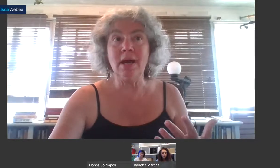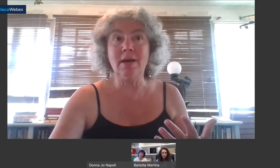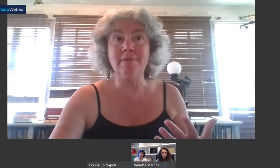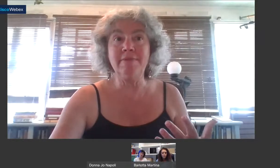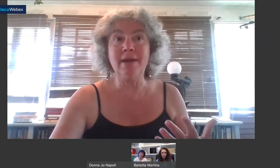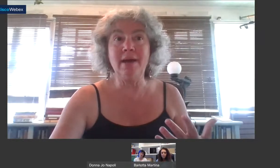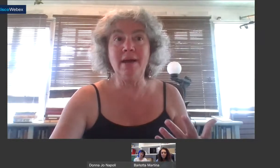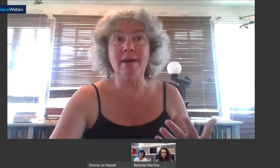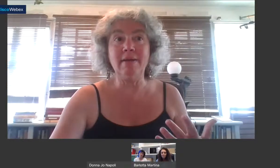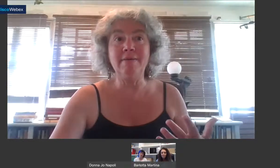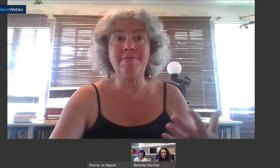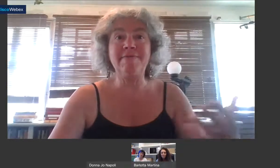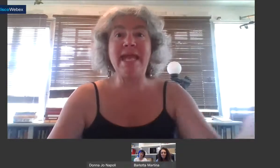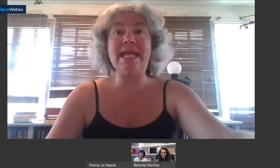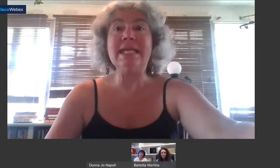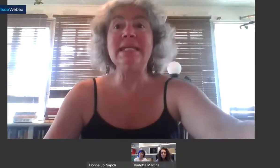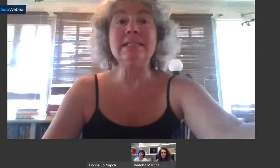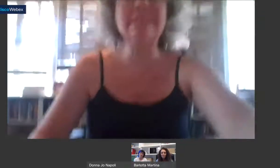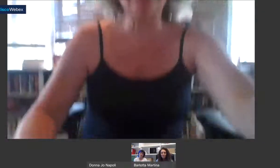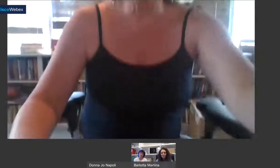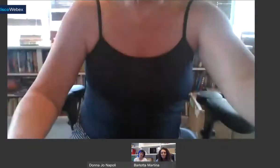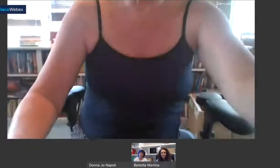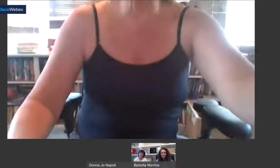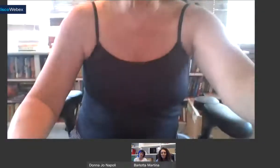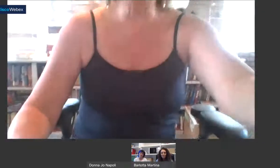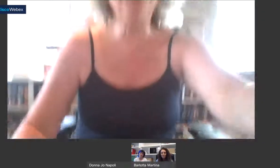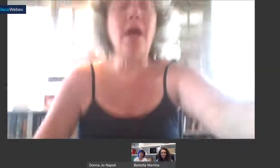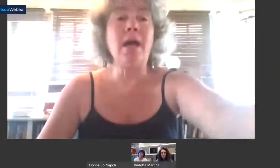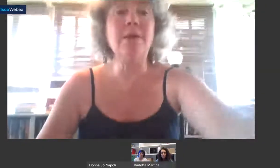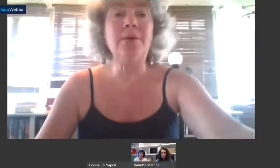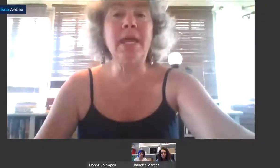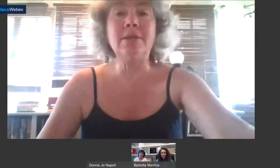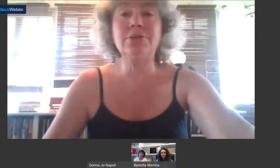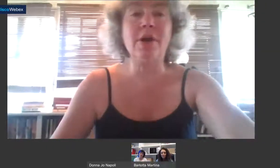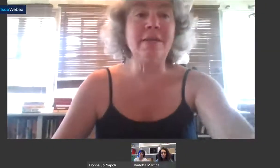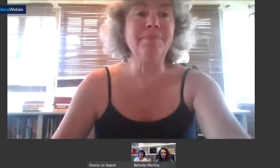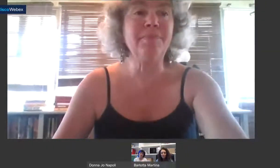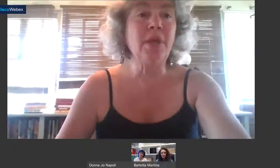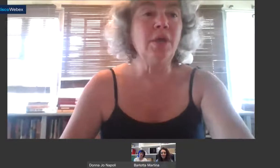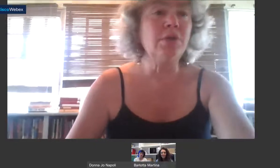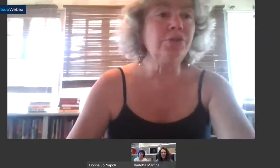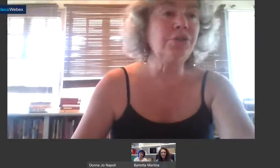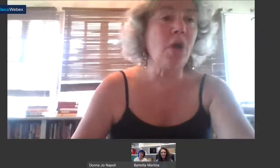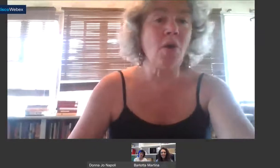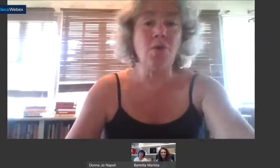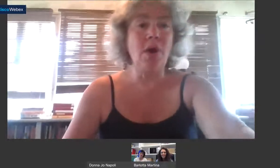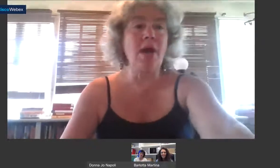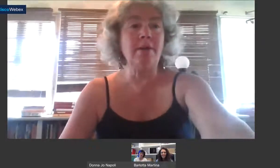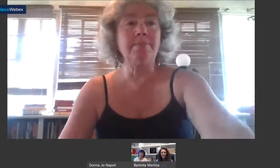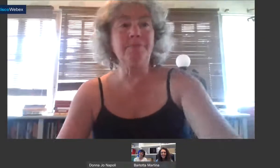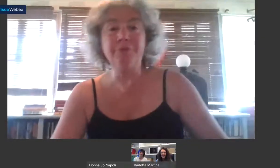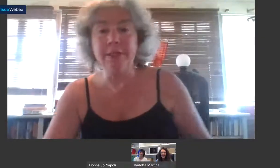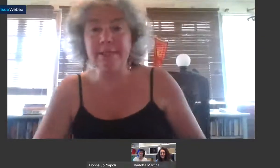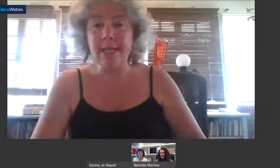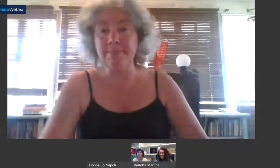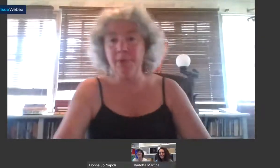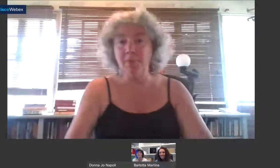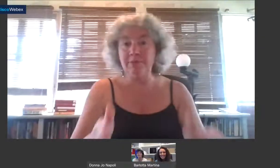of phase. Okay, sorry. So, for example, we've